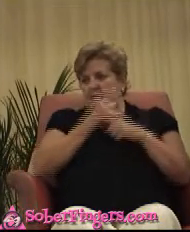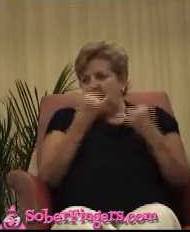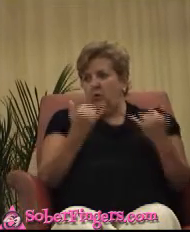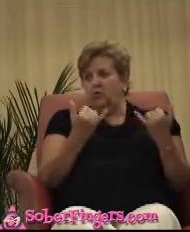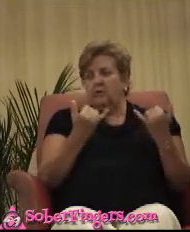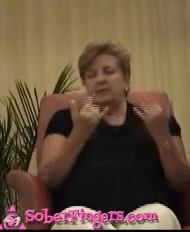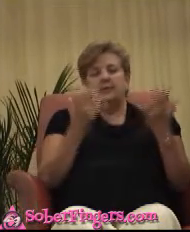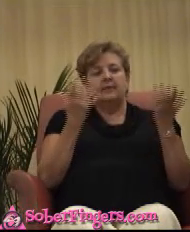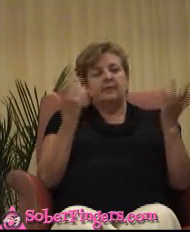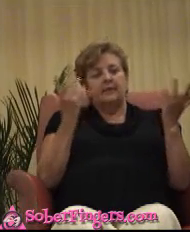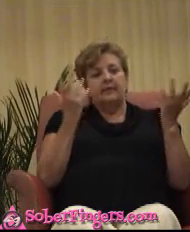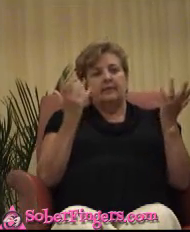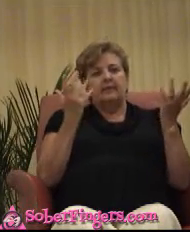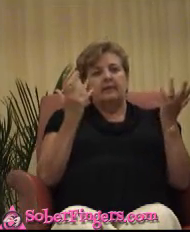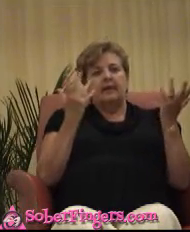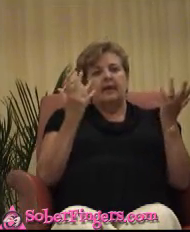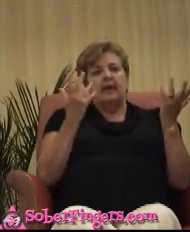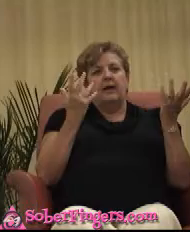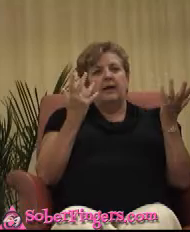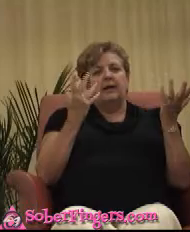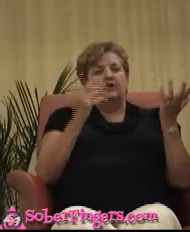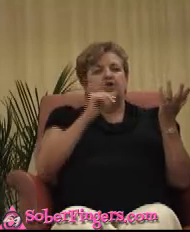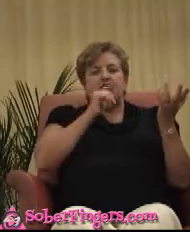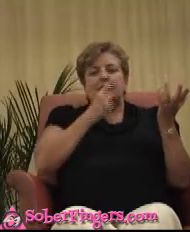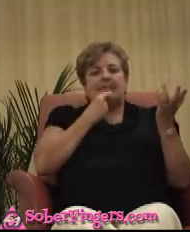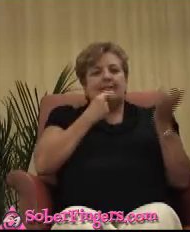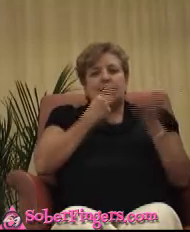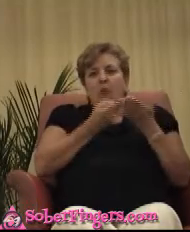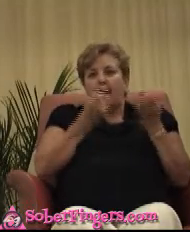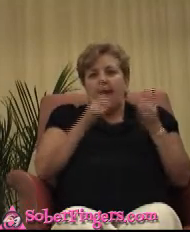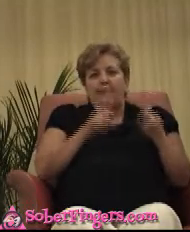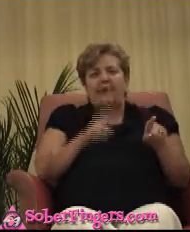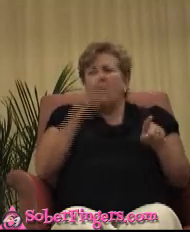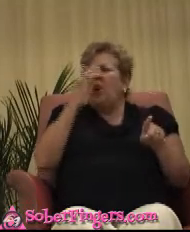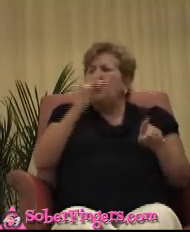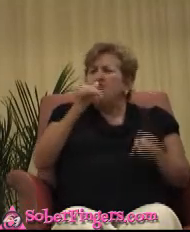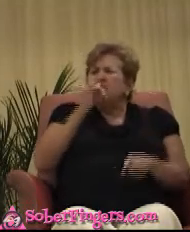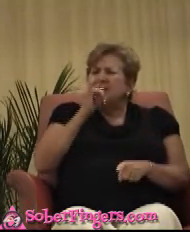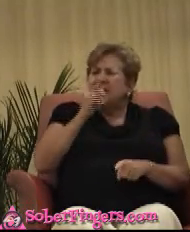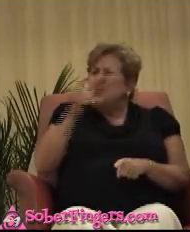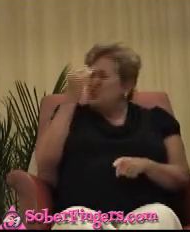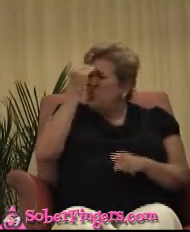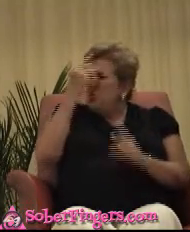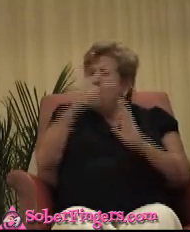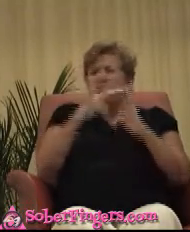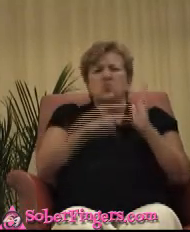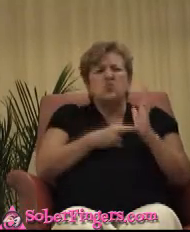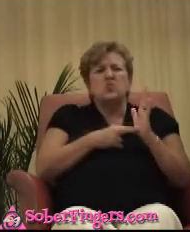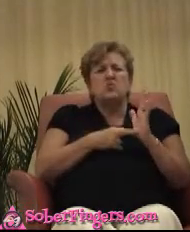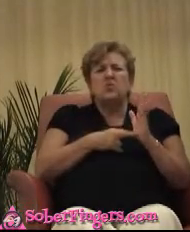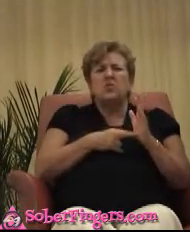gift. But she didn't say, what happened? Why were you drinking? You knew the rules. Why were you there? You knew what was at